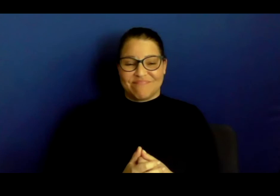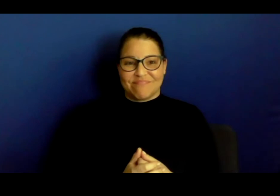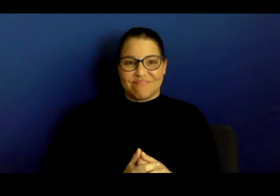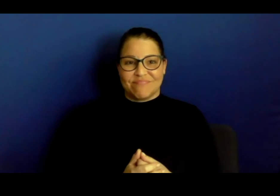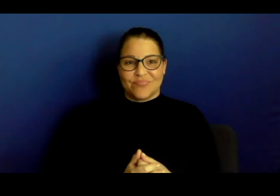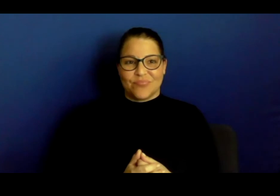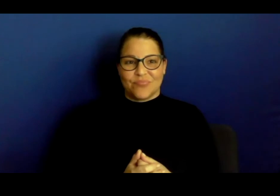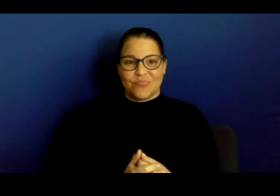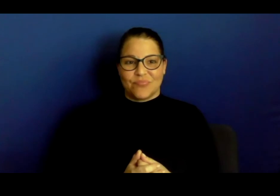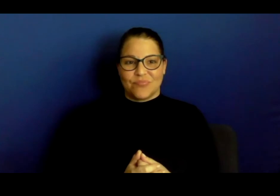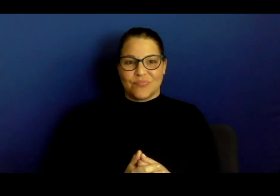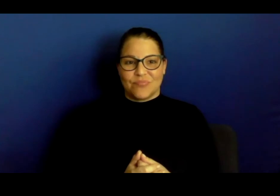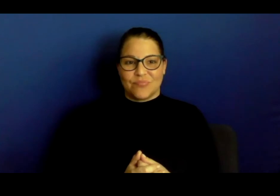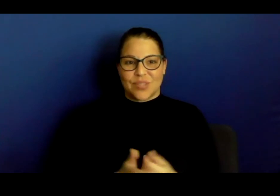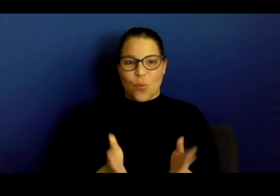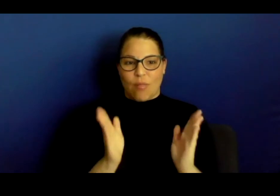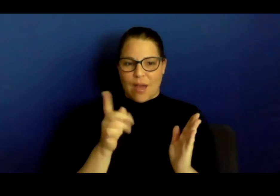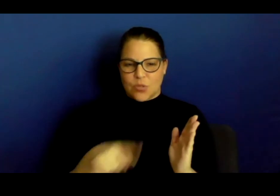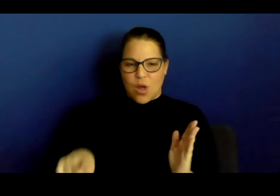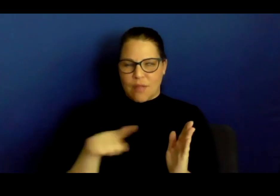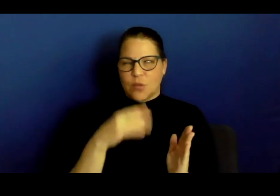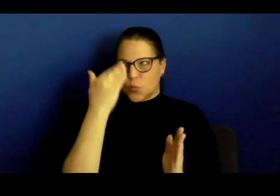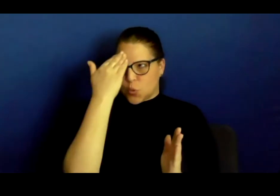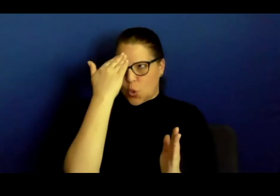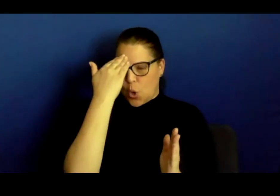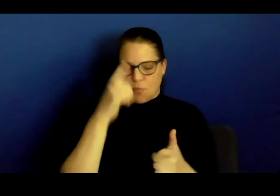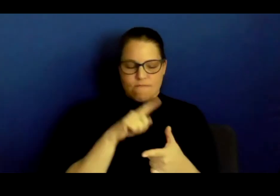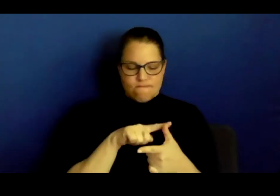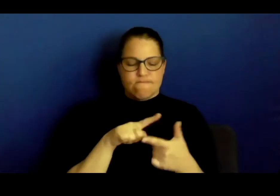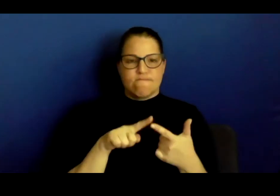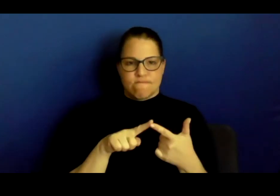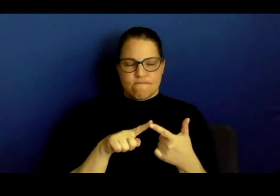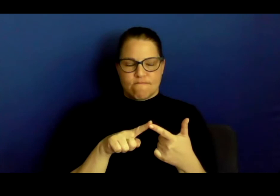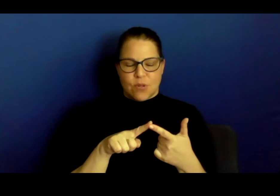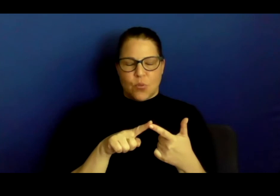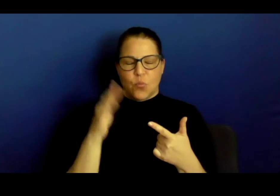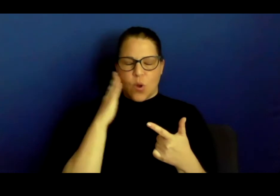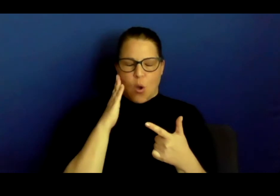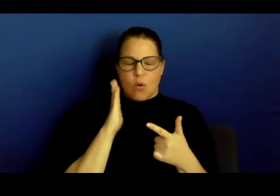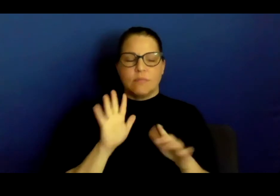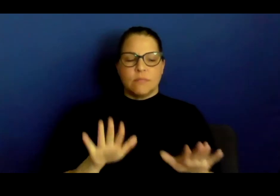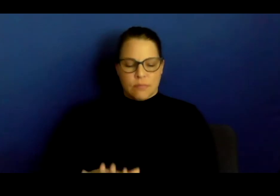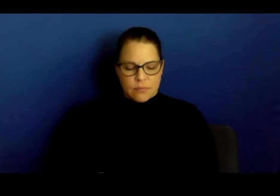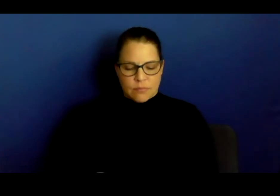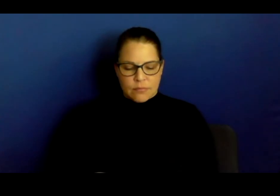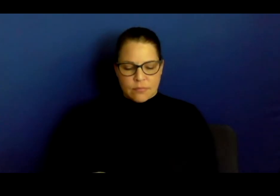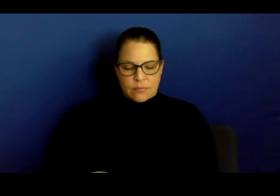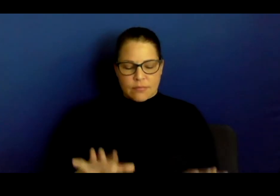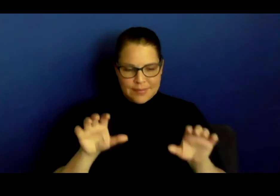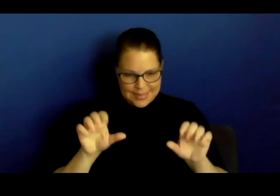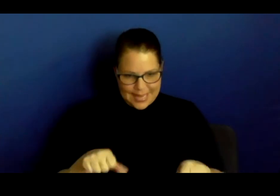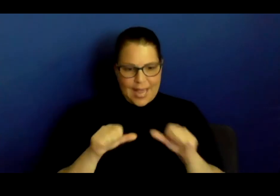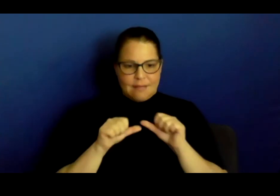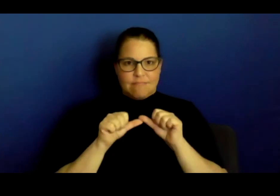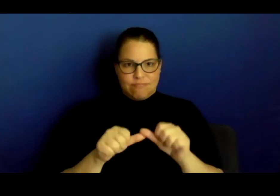So it allows you to always be grounded in that, because once you're grounded in that, you will know what to do. You will